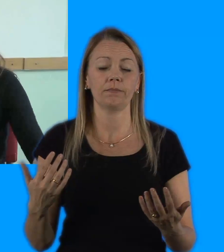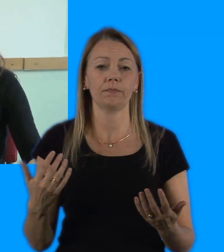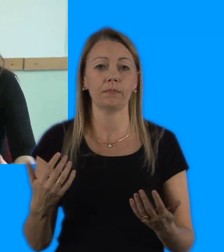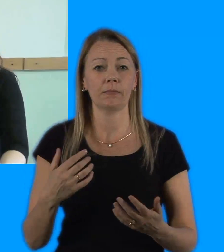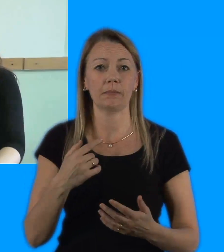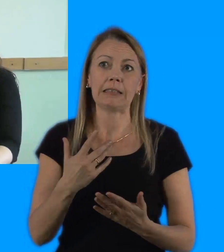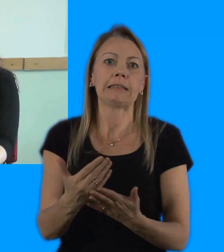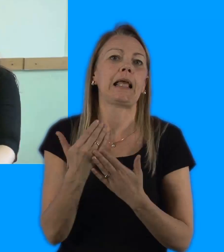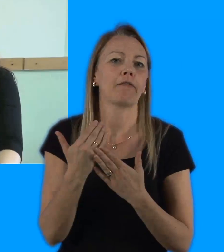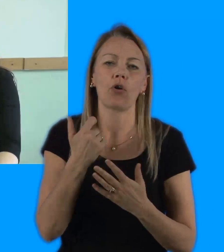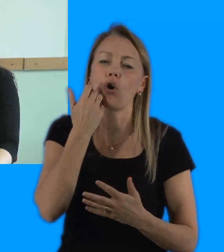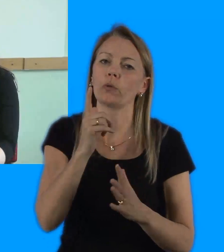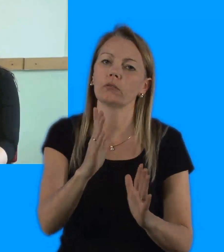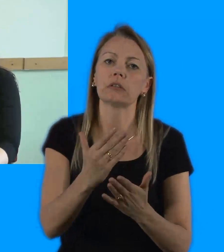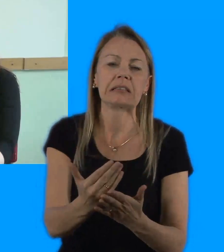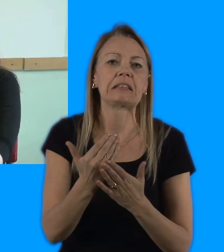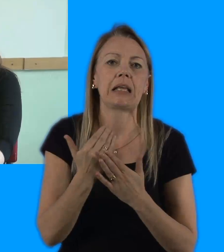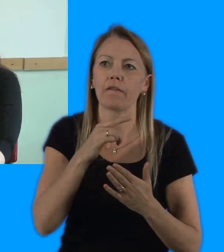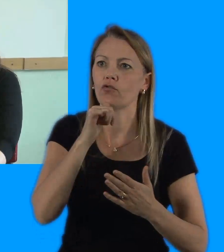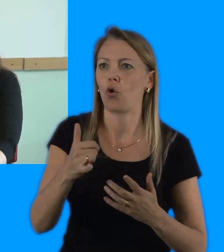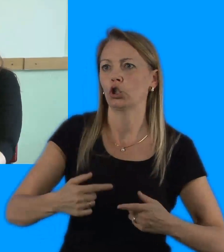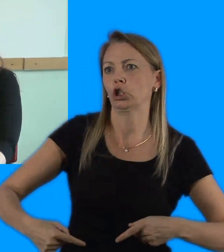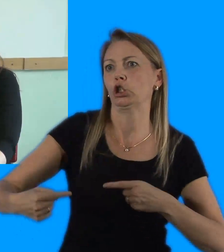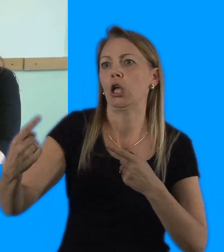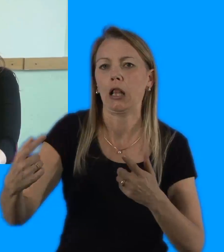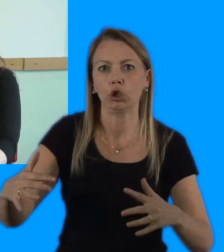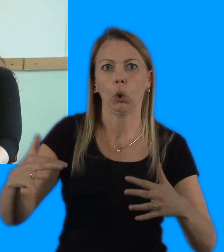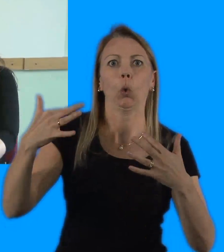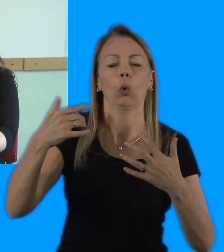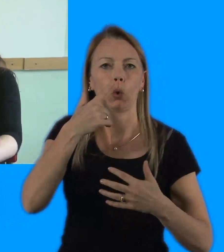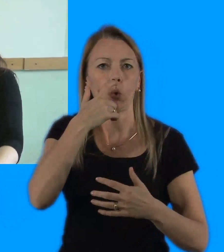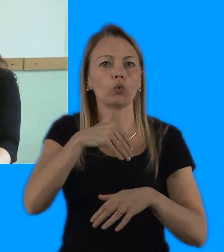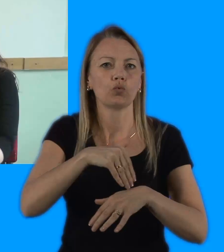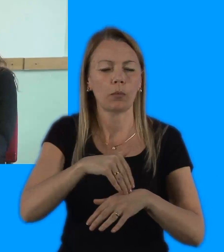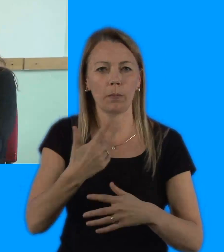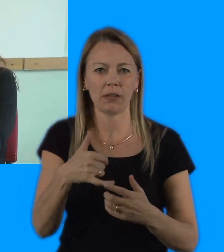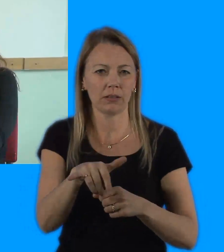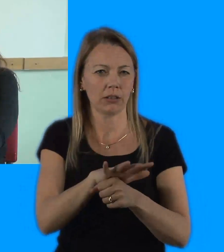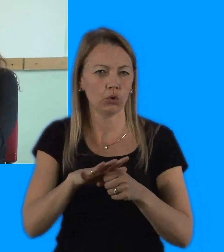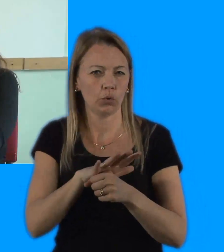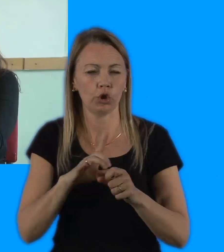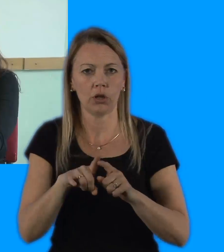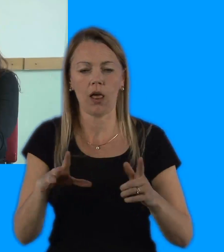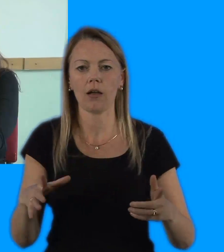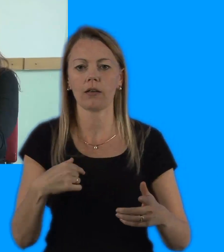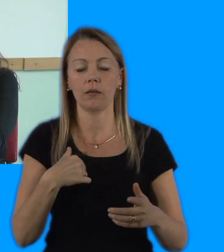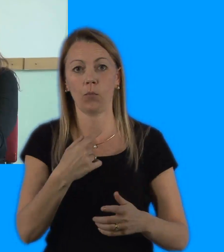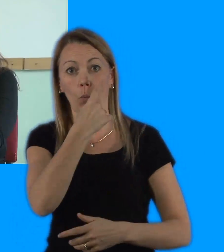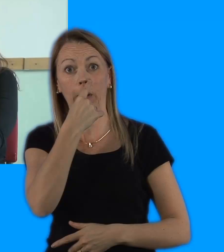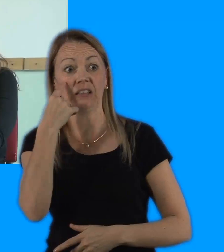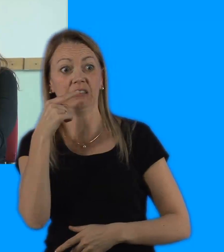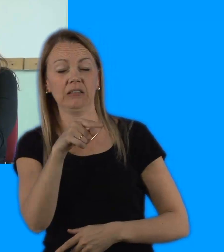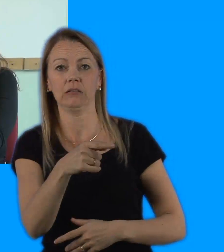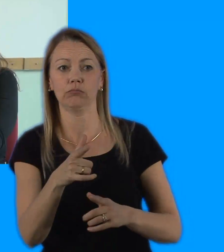and safely, always safely challenging that. So some of those situations that I talked about where